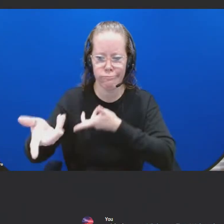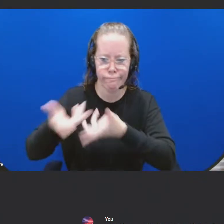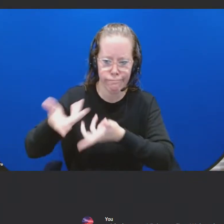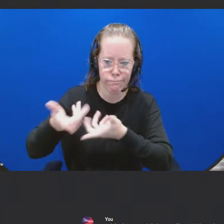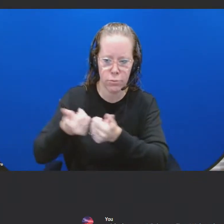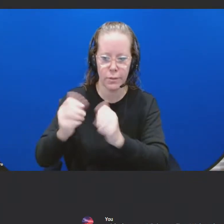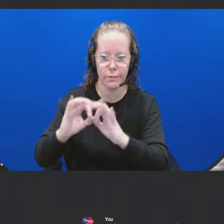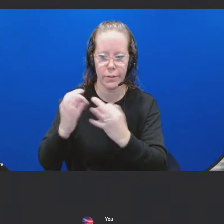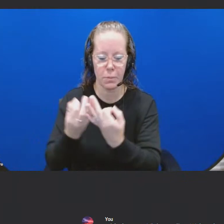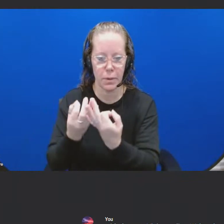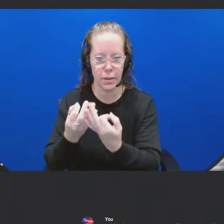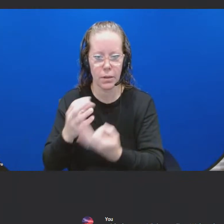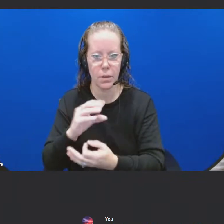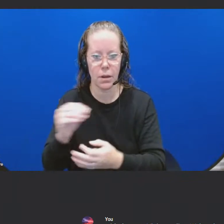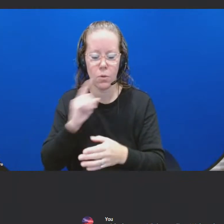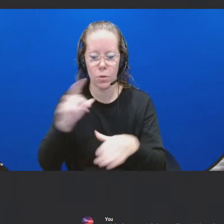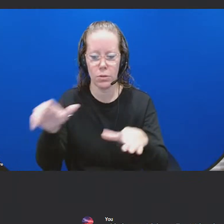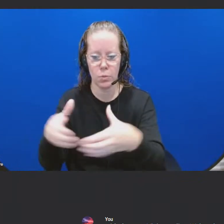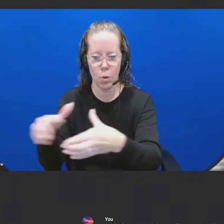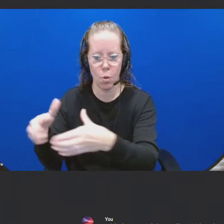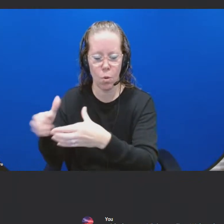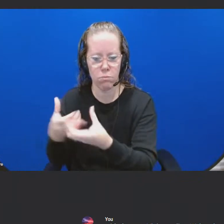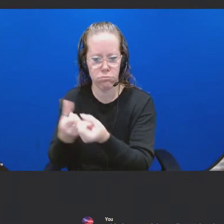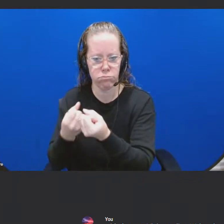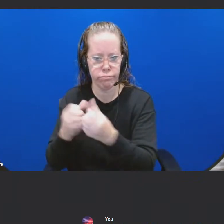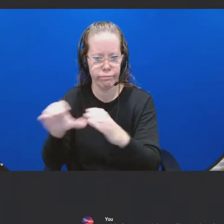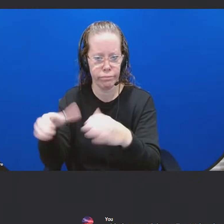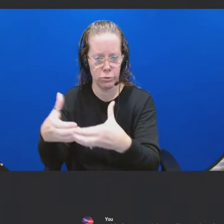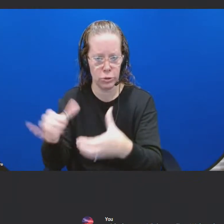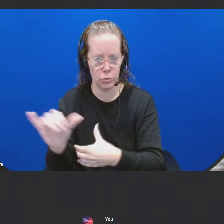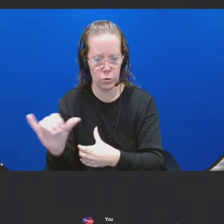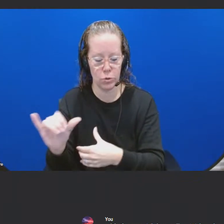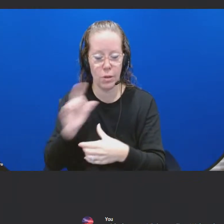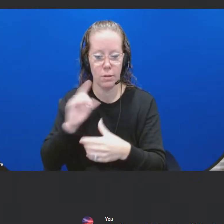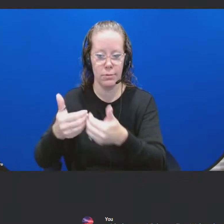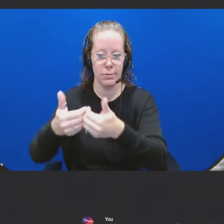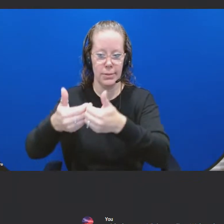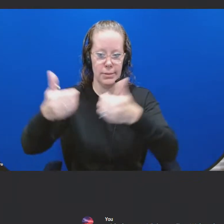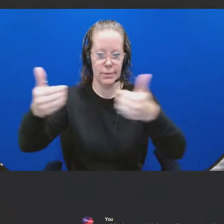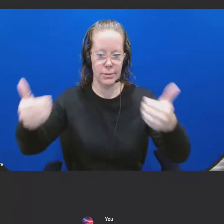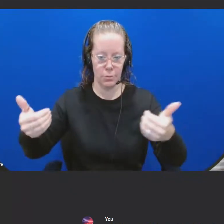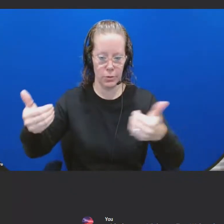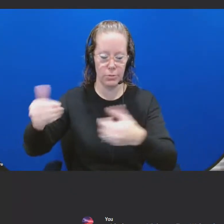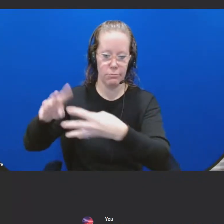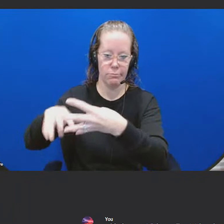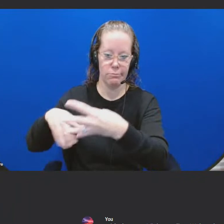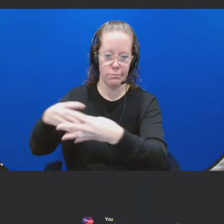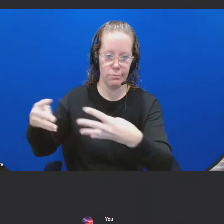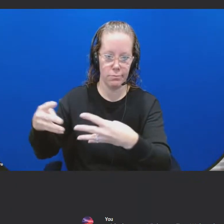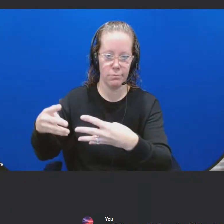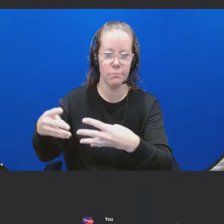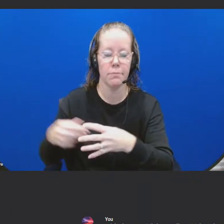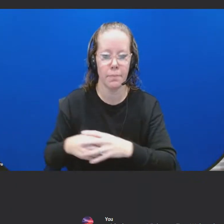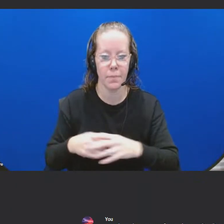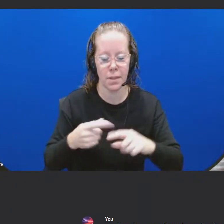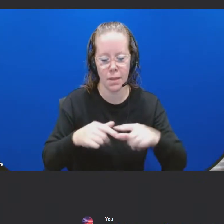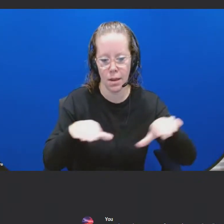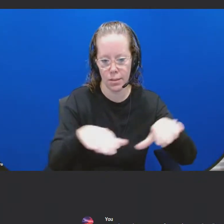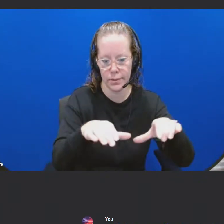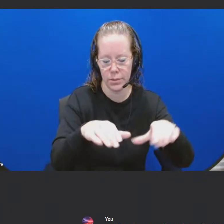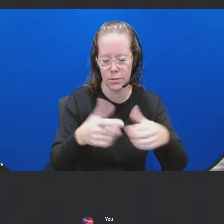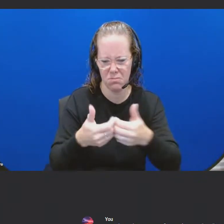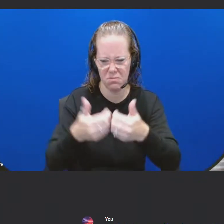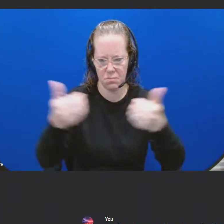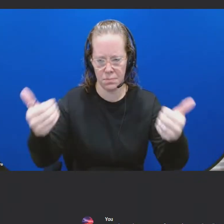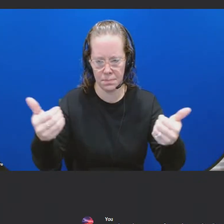and having small groups. So that will be a separate calendar to the activity calendar, and it should,